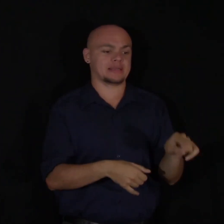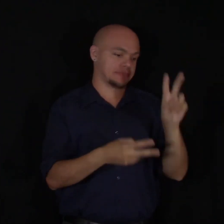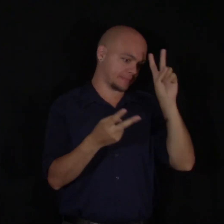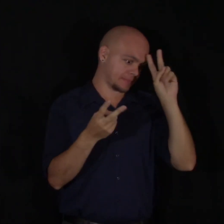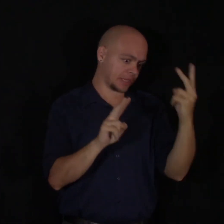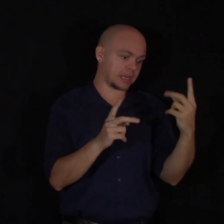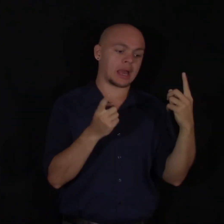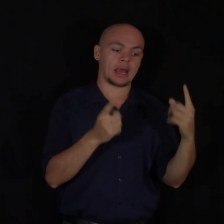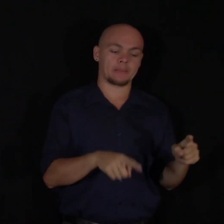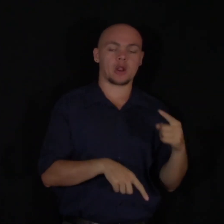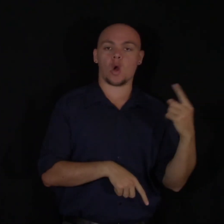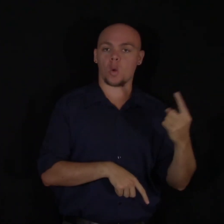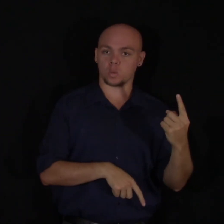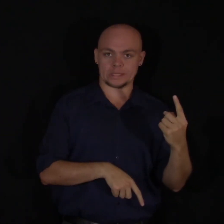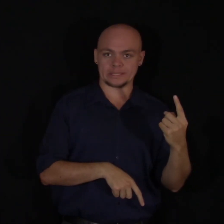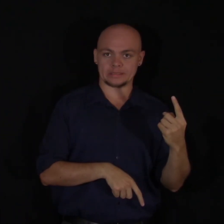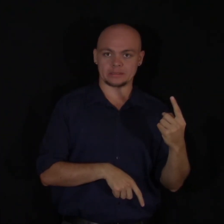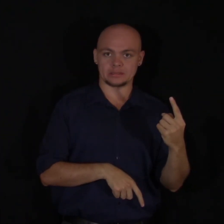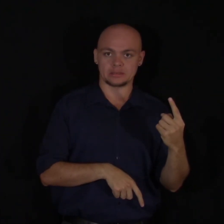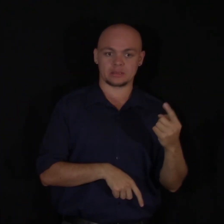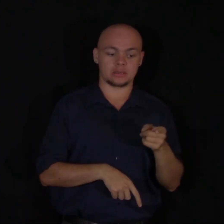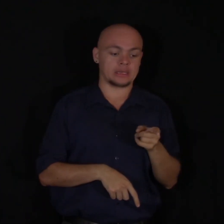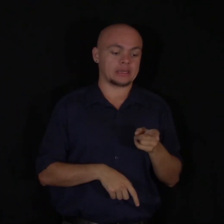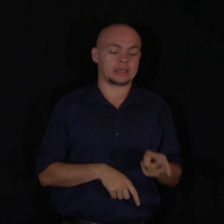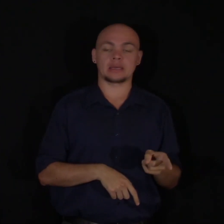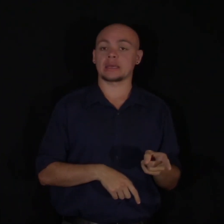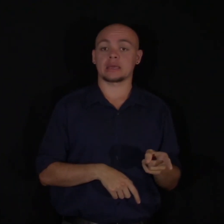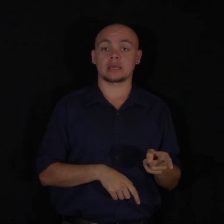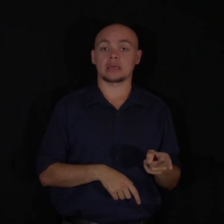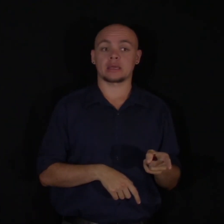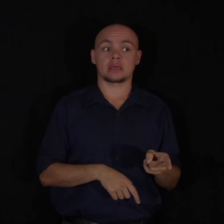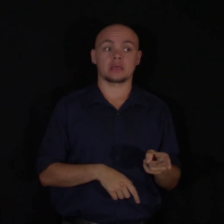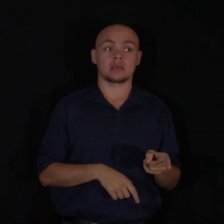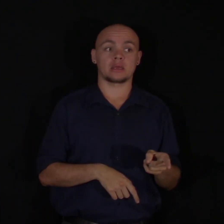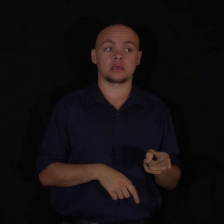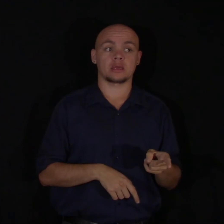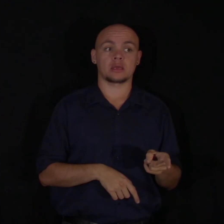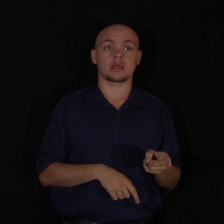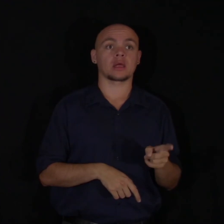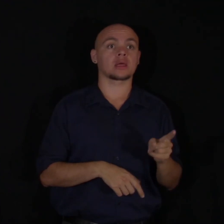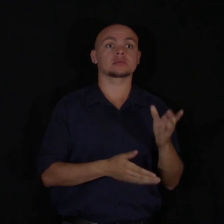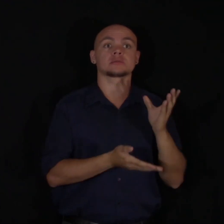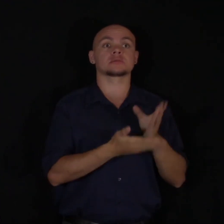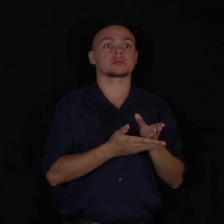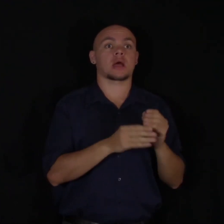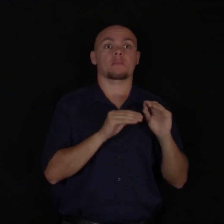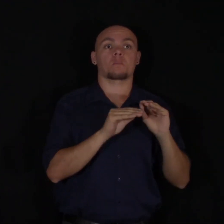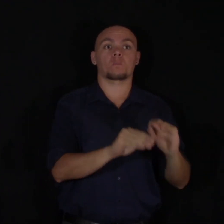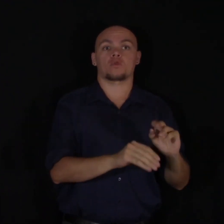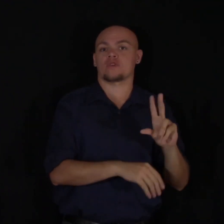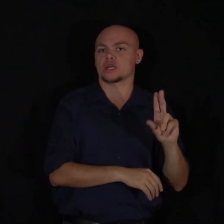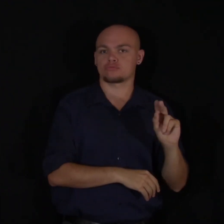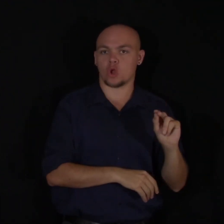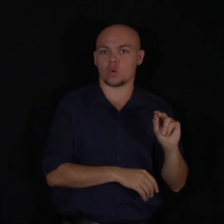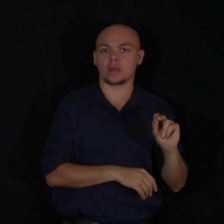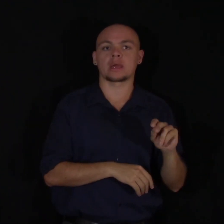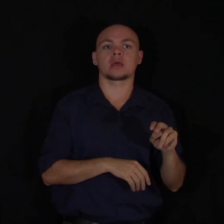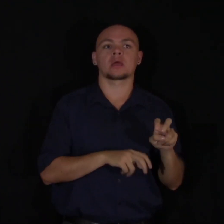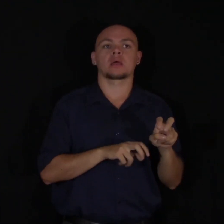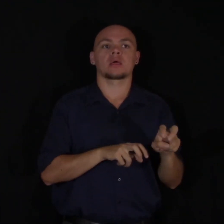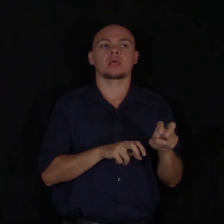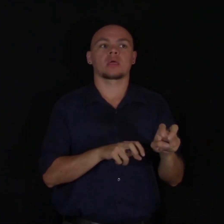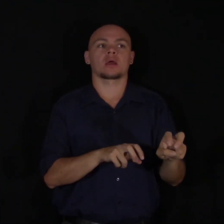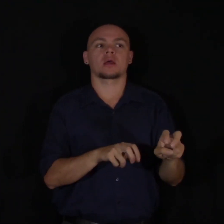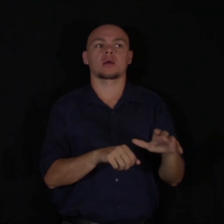But the interesting thing is he doesn't stop moving toward what he wants. He keeps going, but he moves toward it